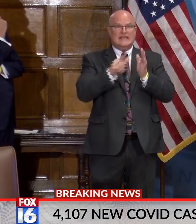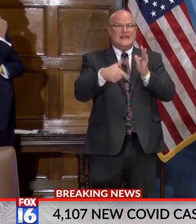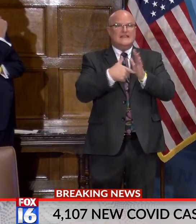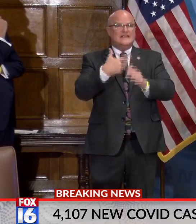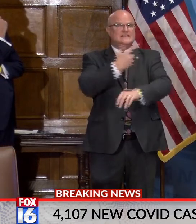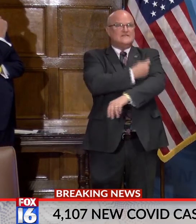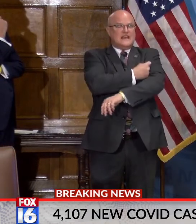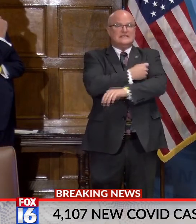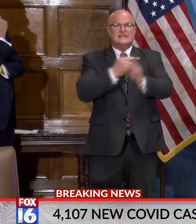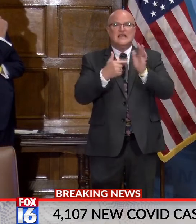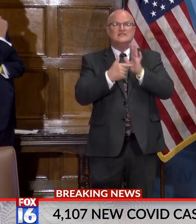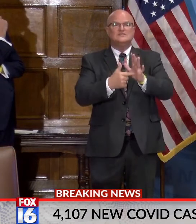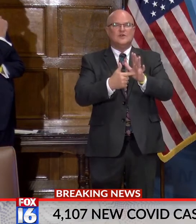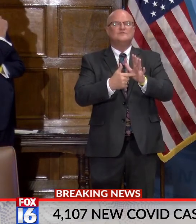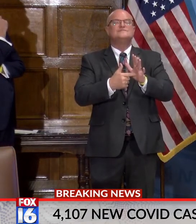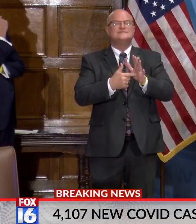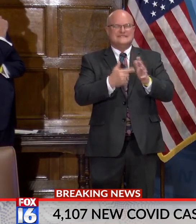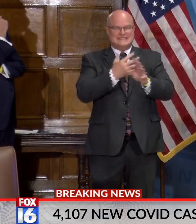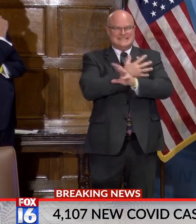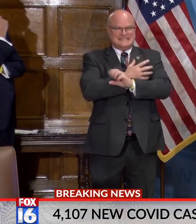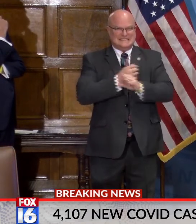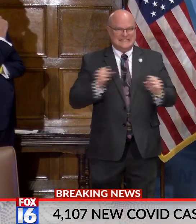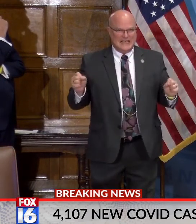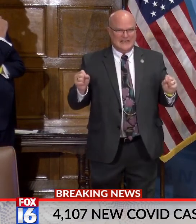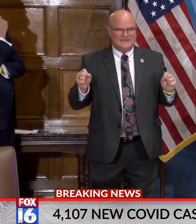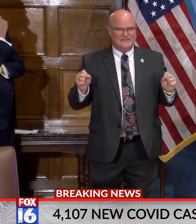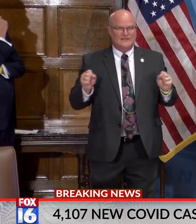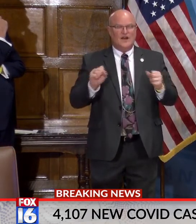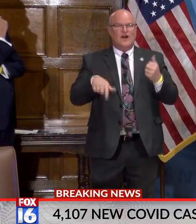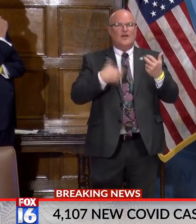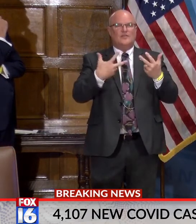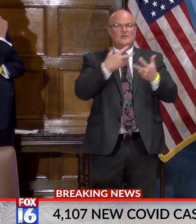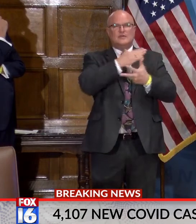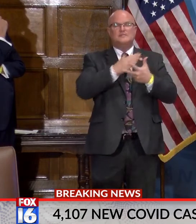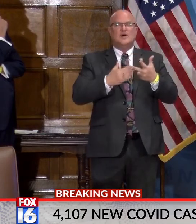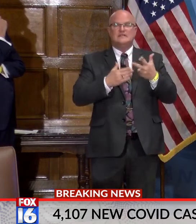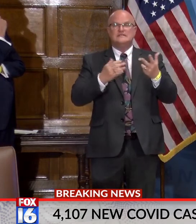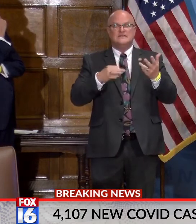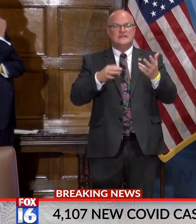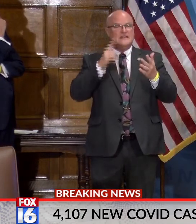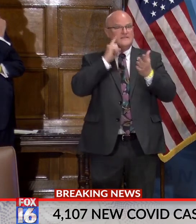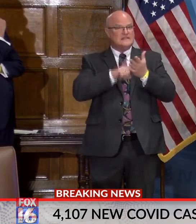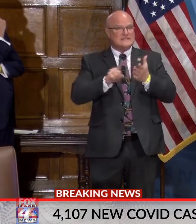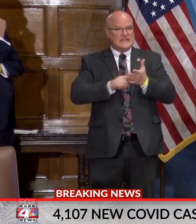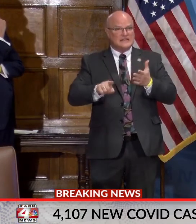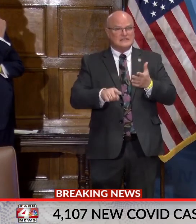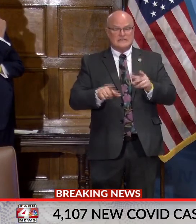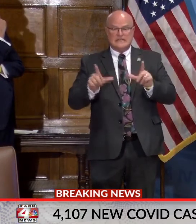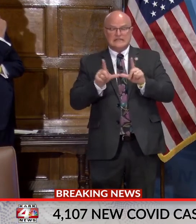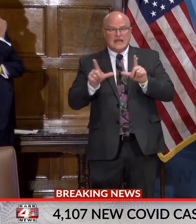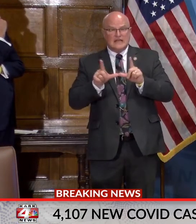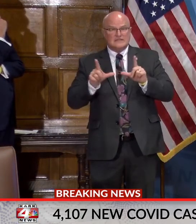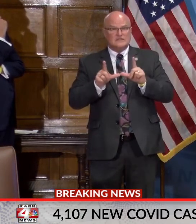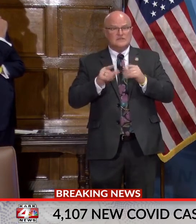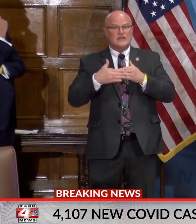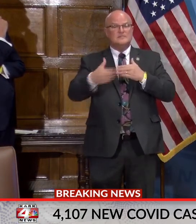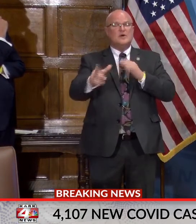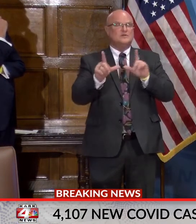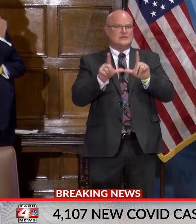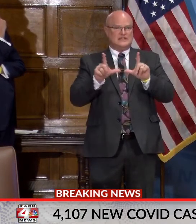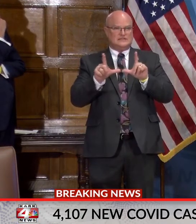has been shown to be safe during all 3 phases of its investigation, during its licensure, and in the post-licensure